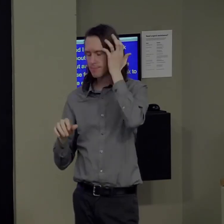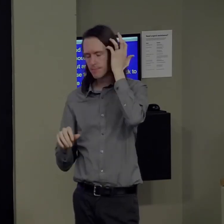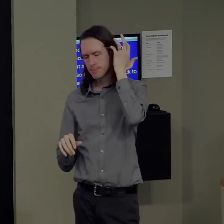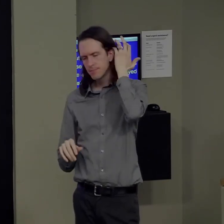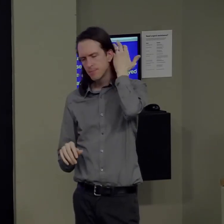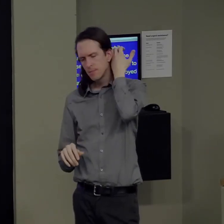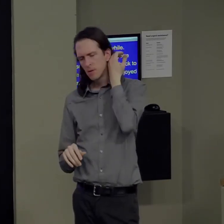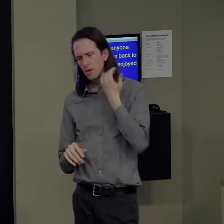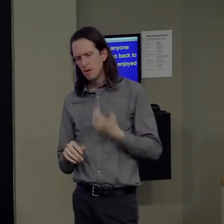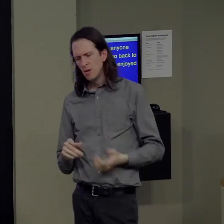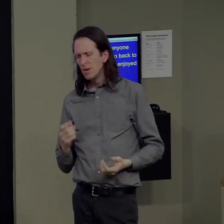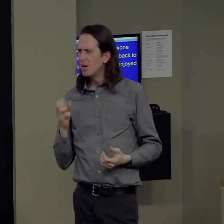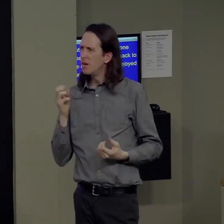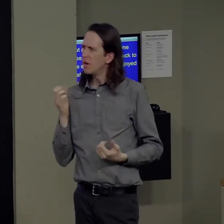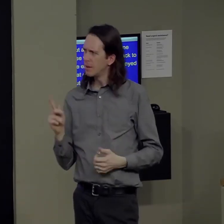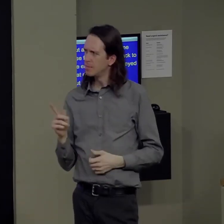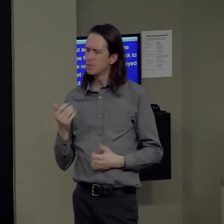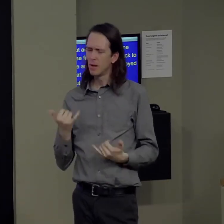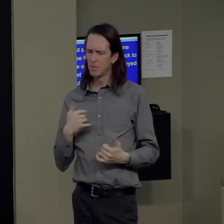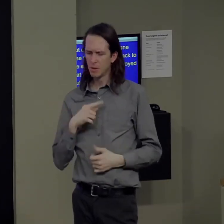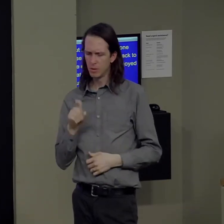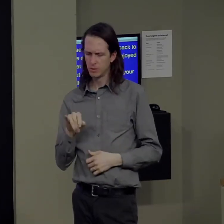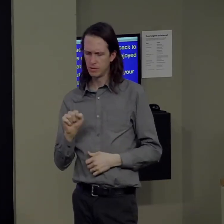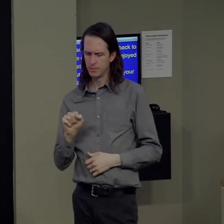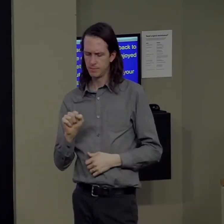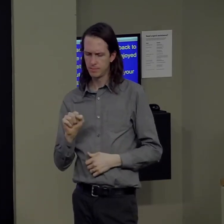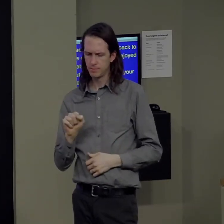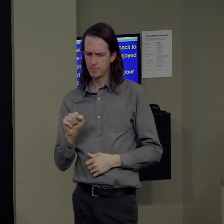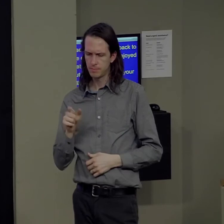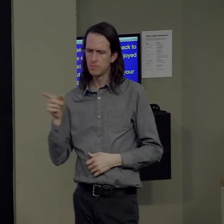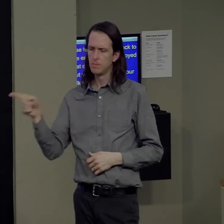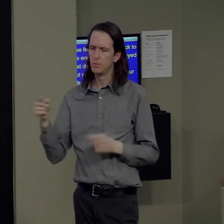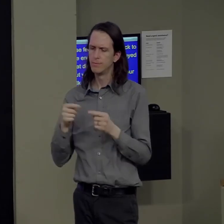your talk when you were going over different studies,